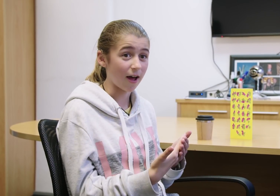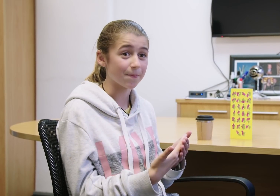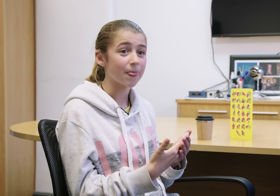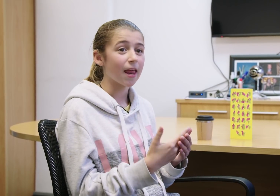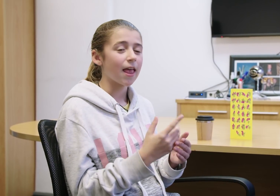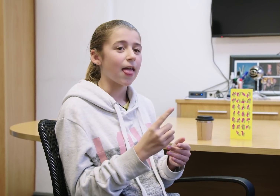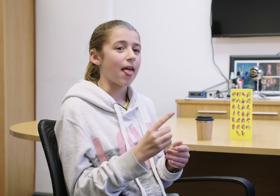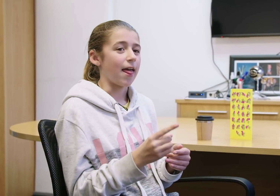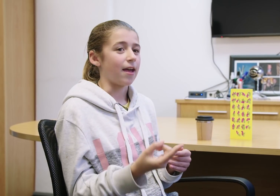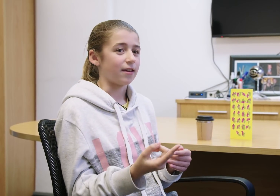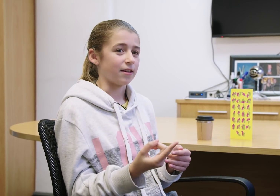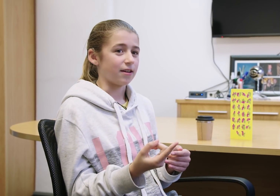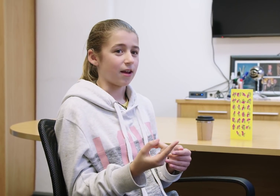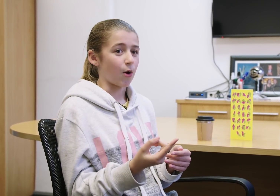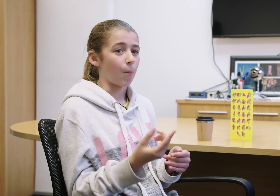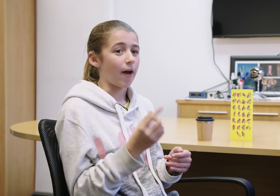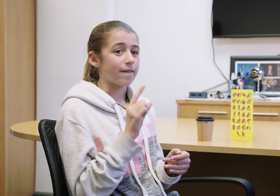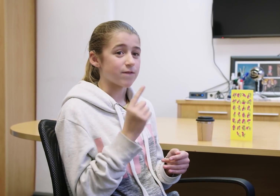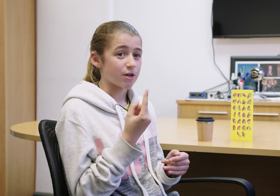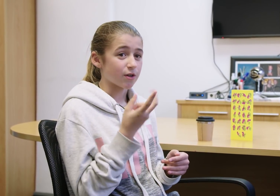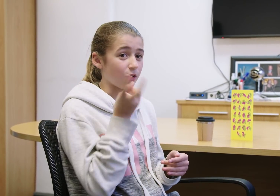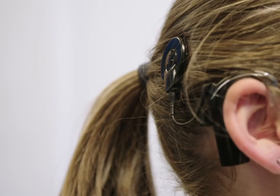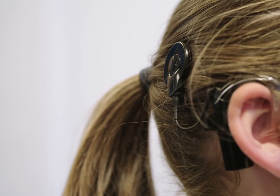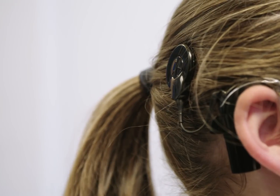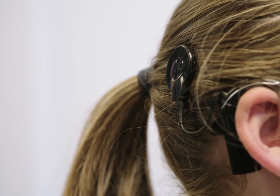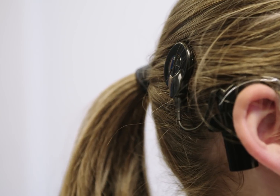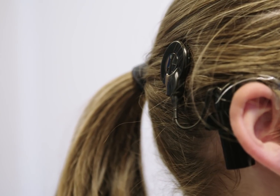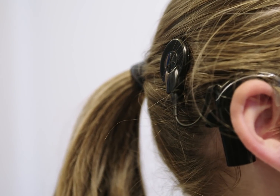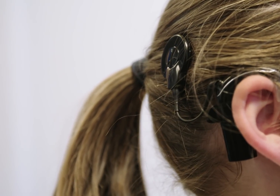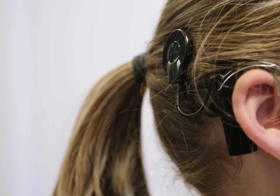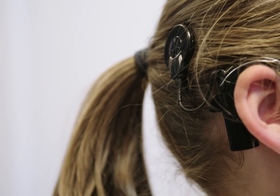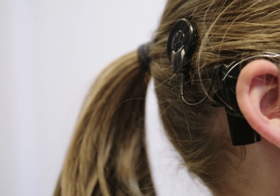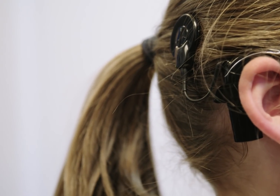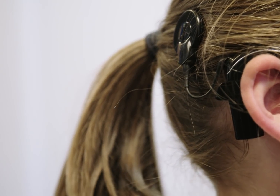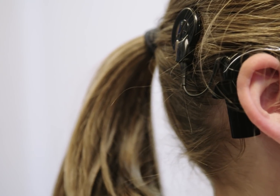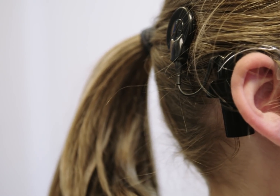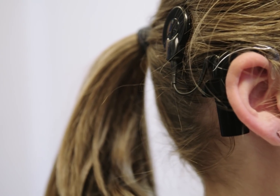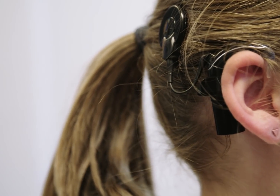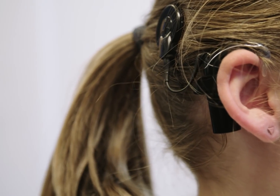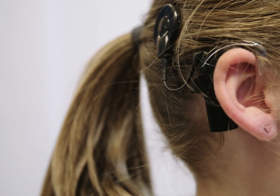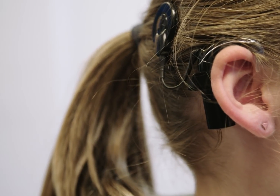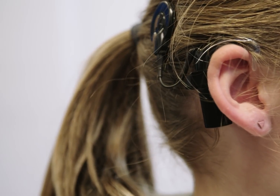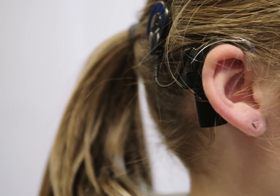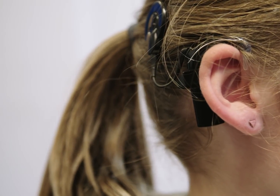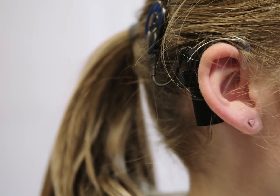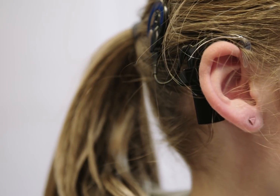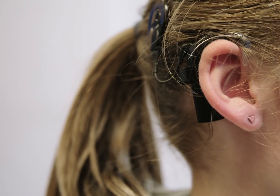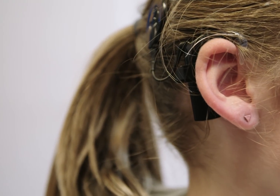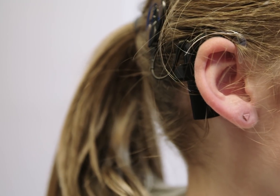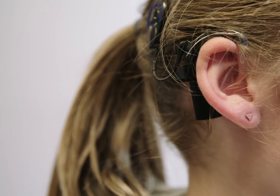time. And then I got my first cochlear implant when I was maybe 5, and then I could hear very